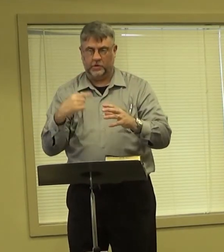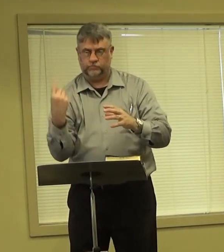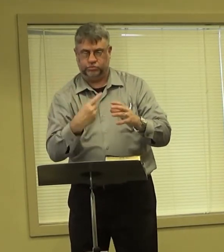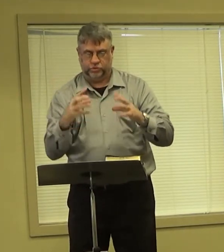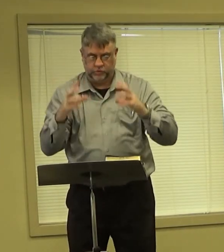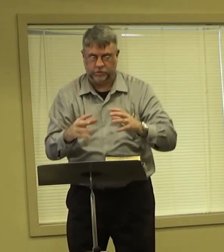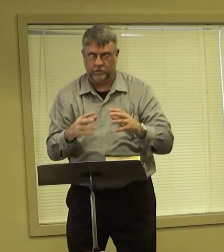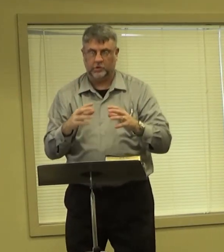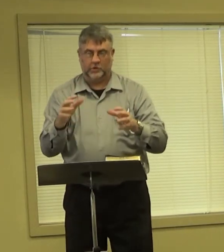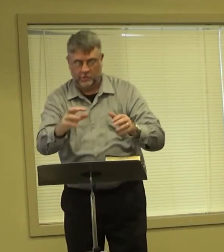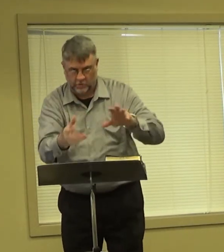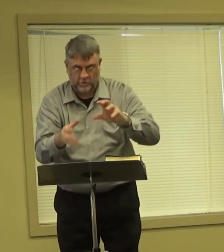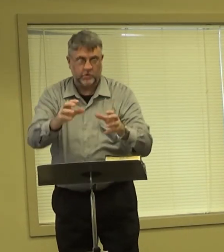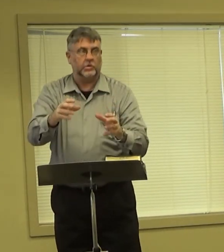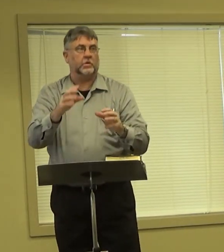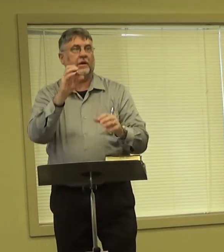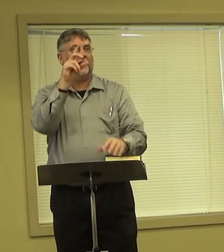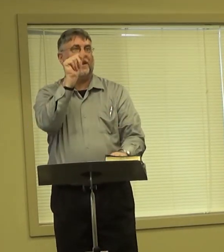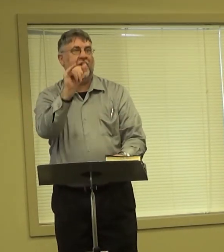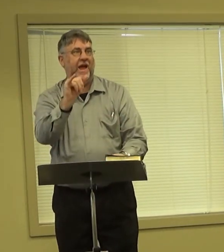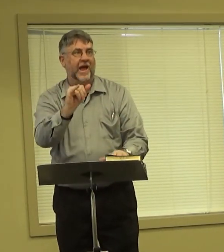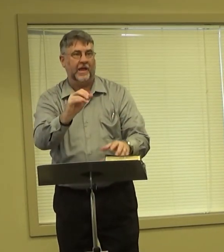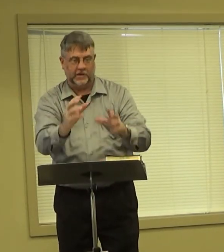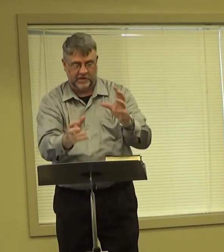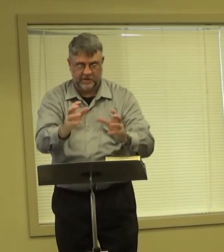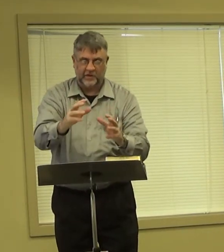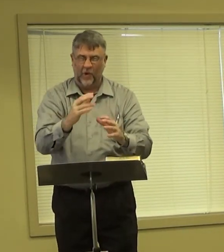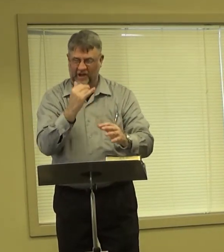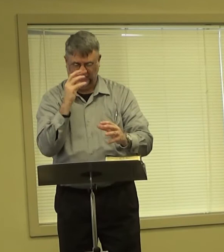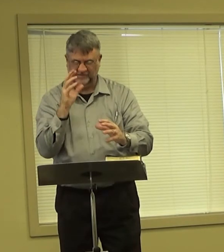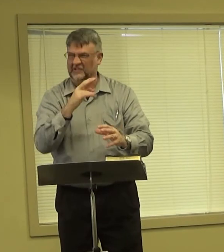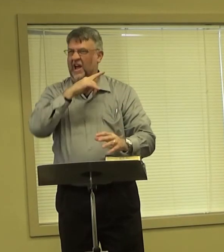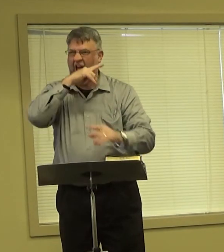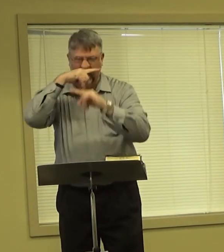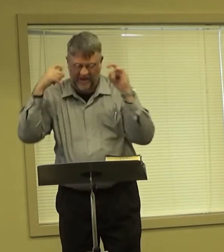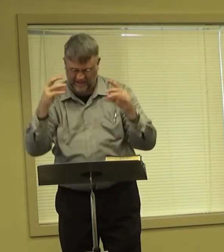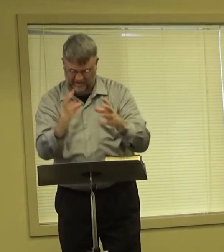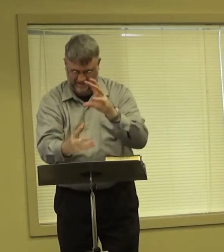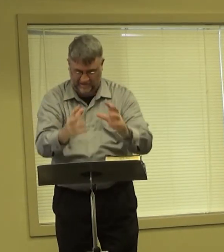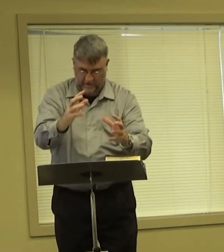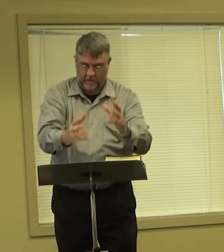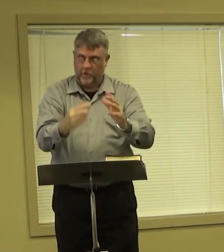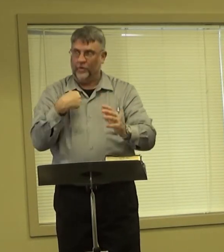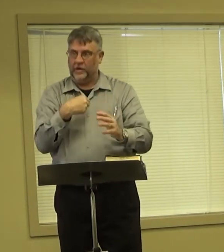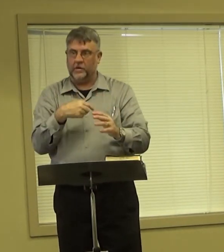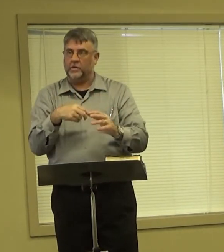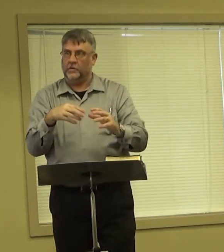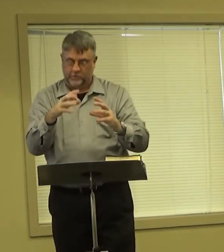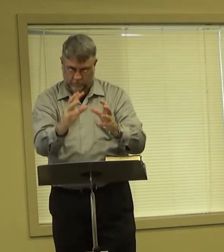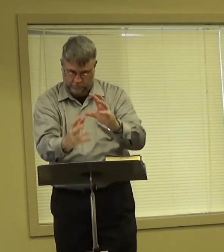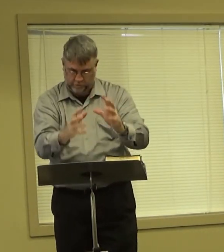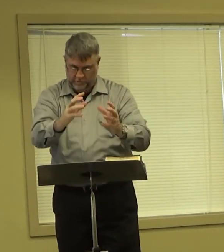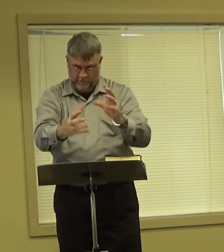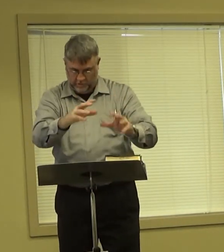So, it's like, you know how the potter puts the clay on the wheel and it's a big, ugly, hunk of clay